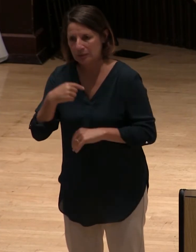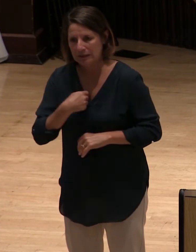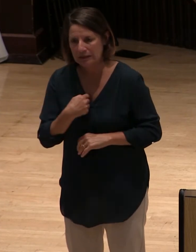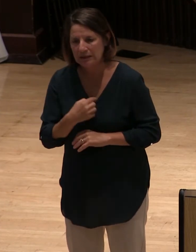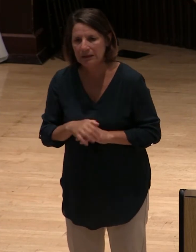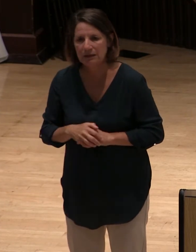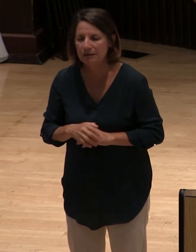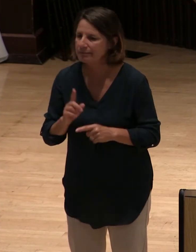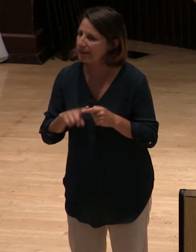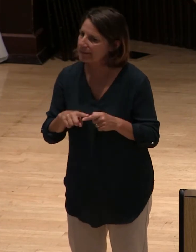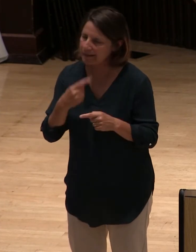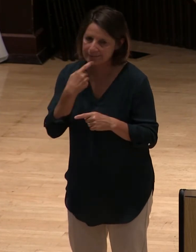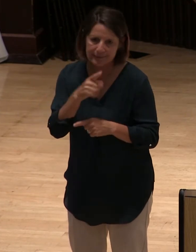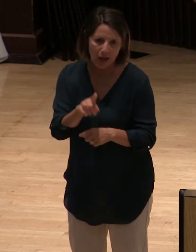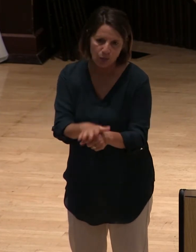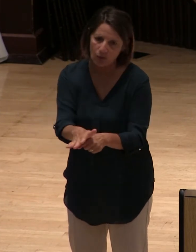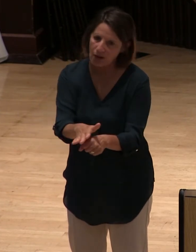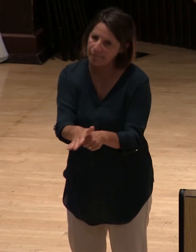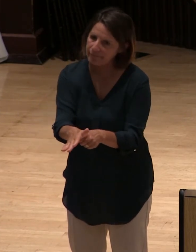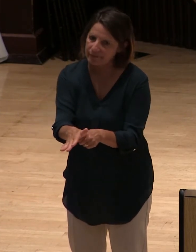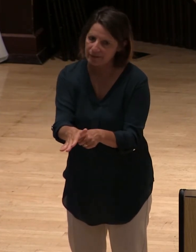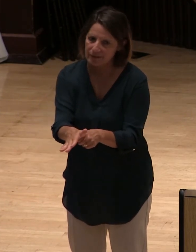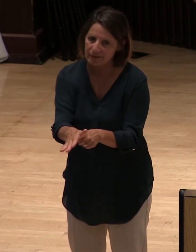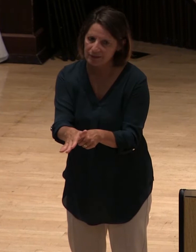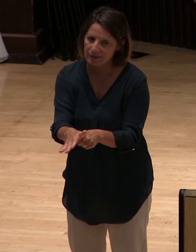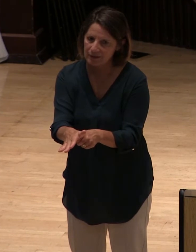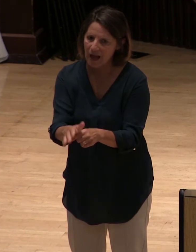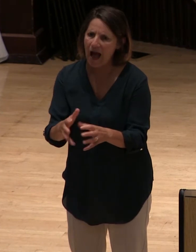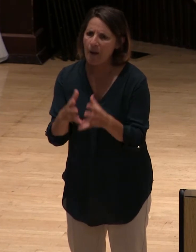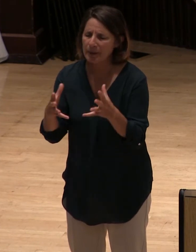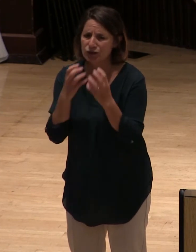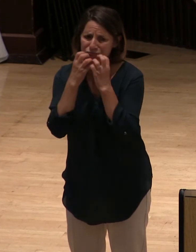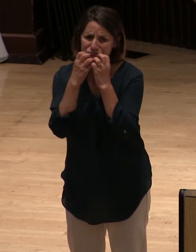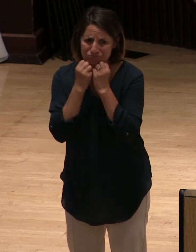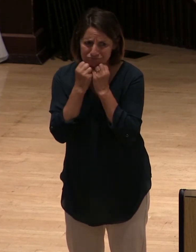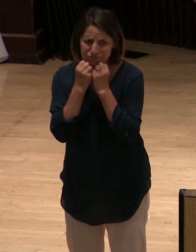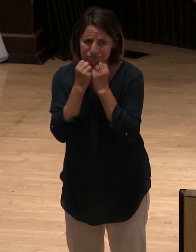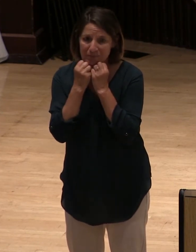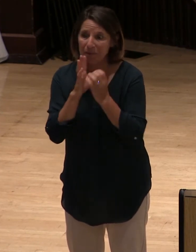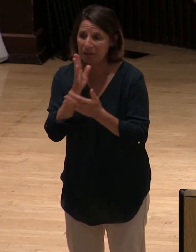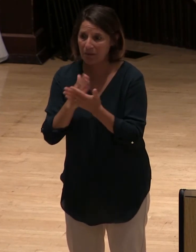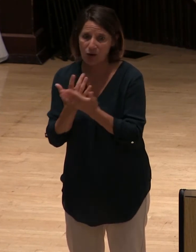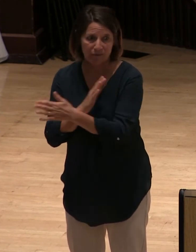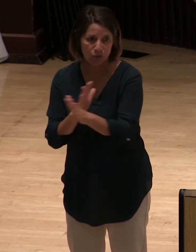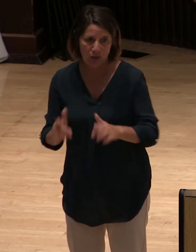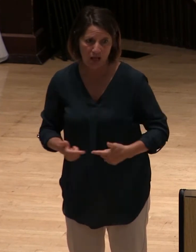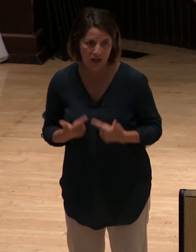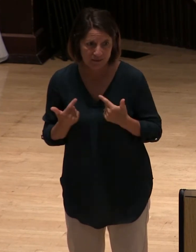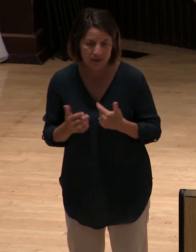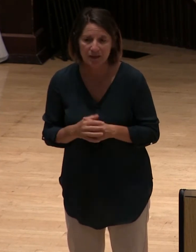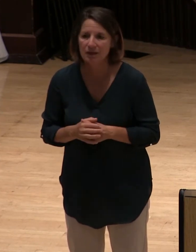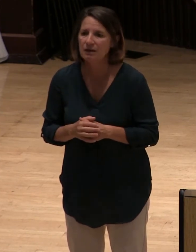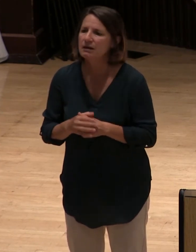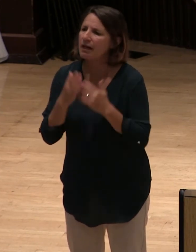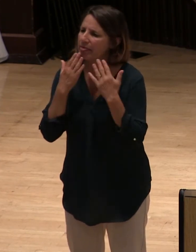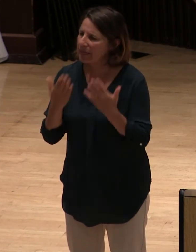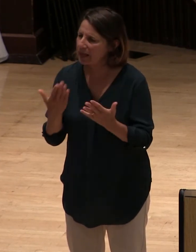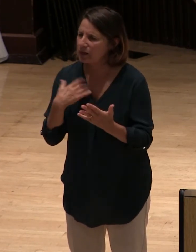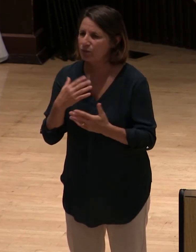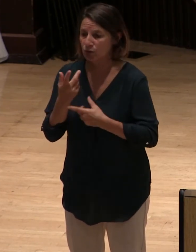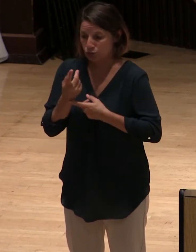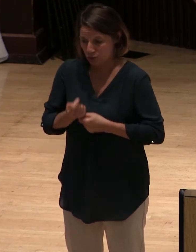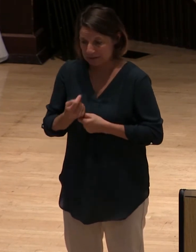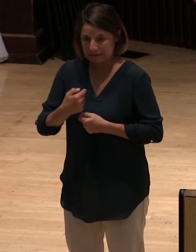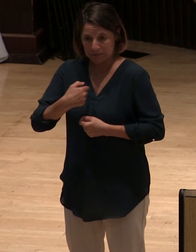I cannot tell you enough how much I have treasured being part of your lives. I thank you for trusting me with your